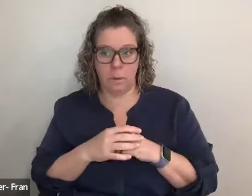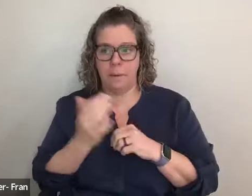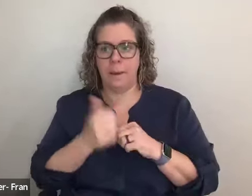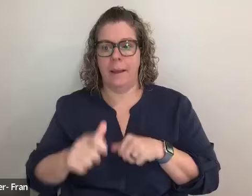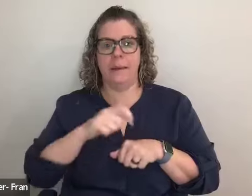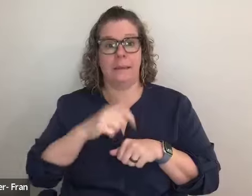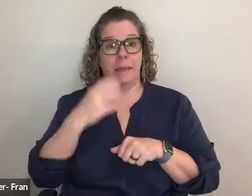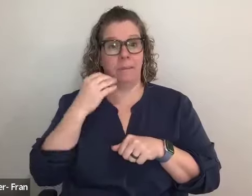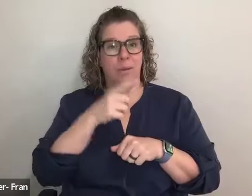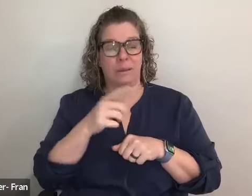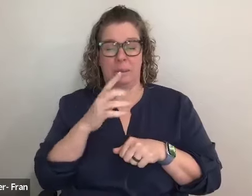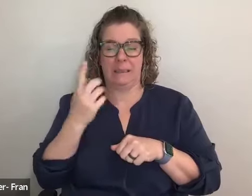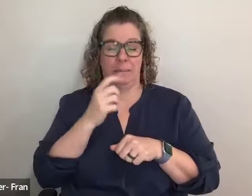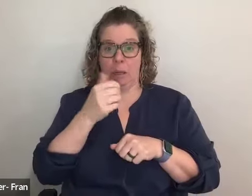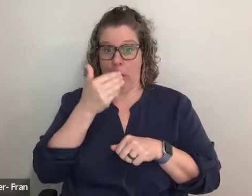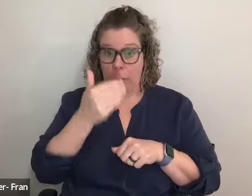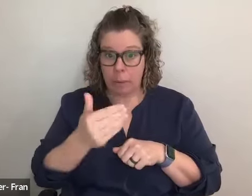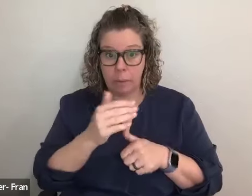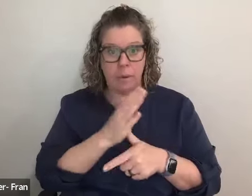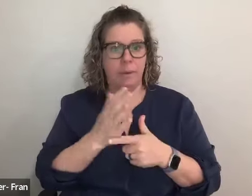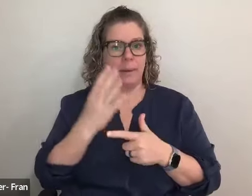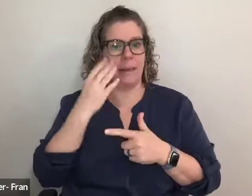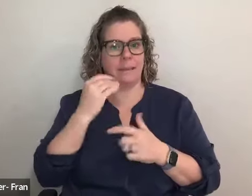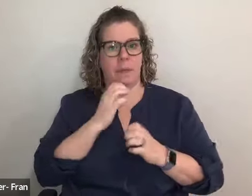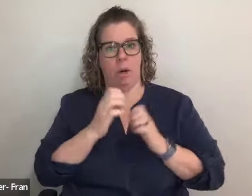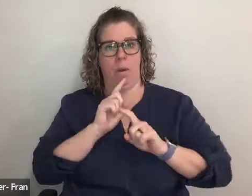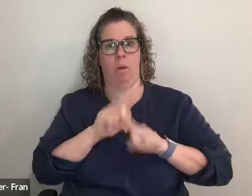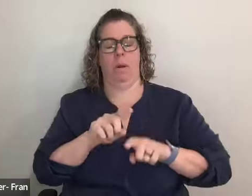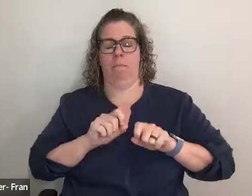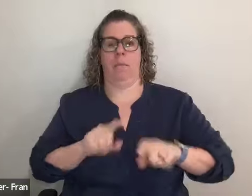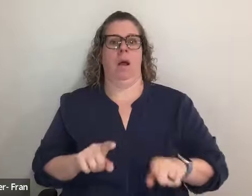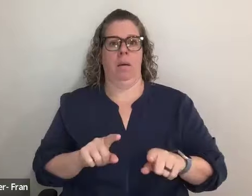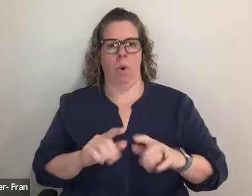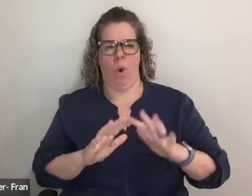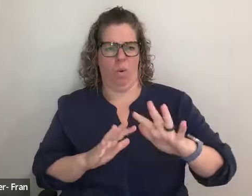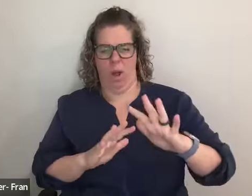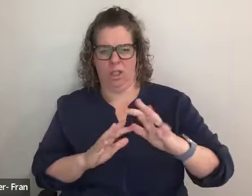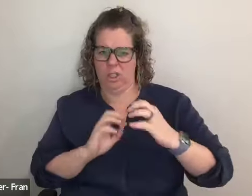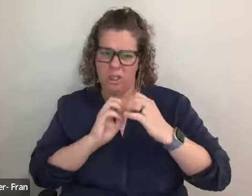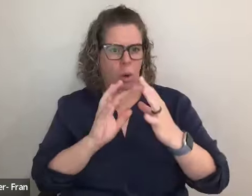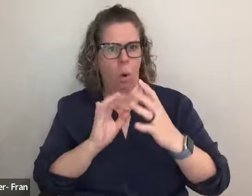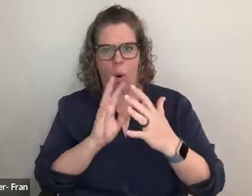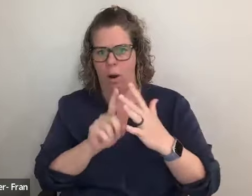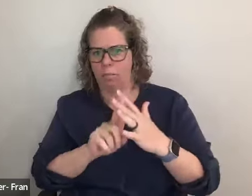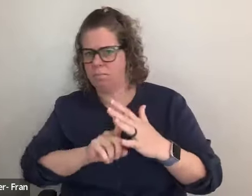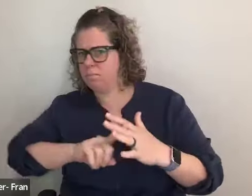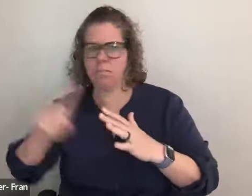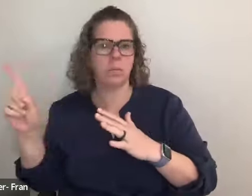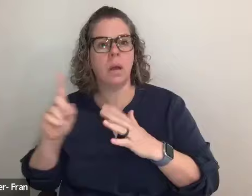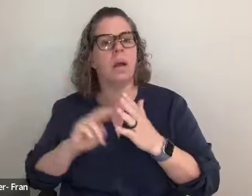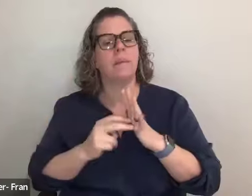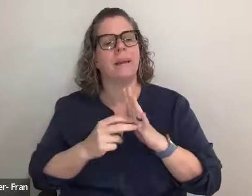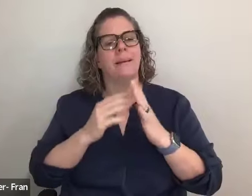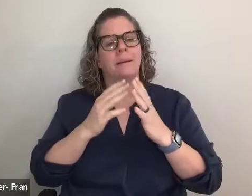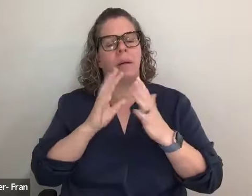experience something unpleasant, experience an emotional response, fight or flight, and then you use a skill, you're training your